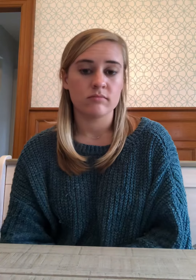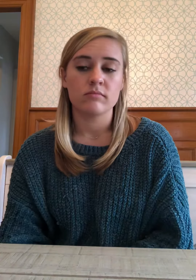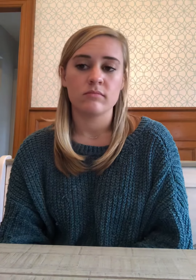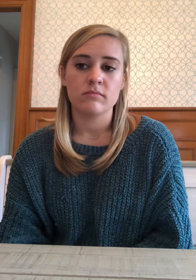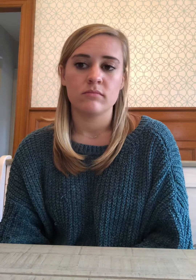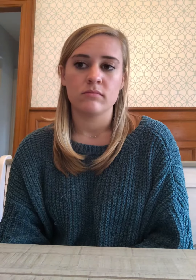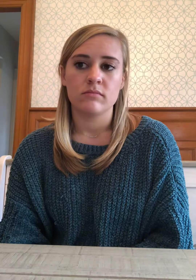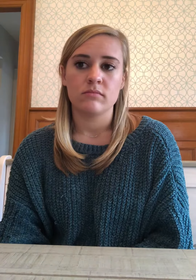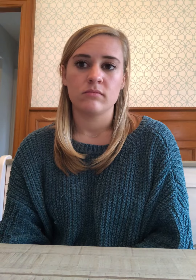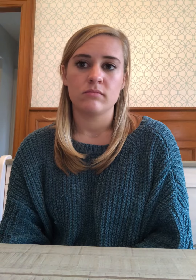Elasticity